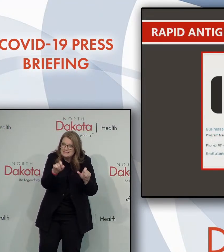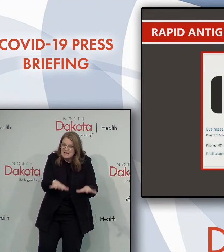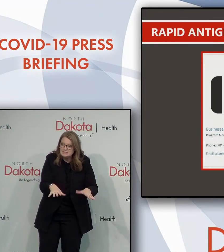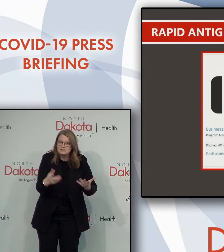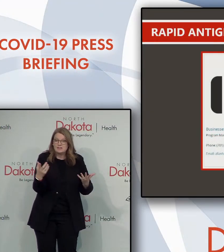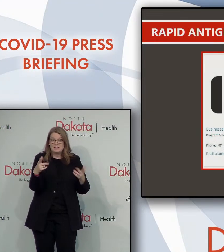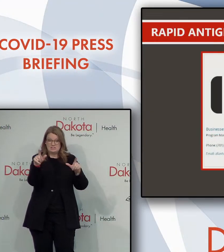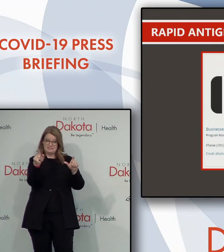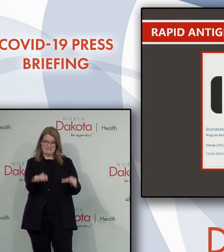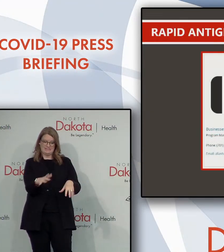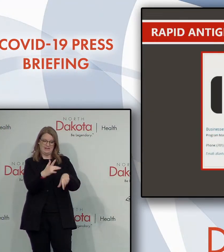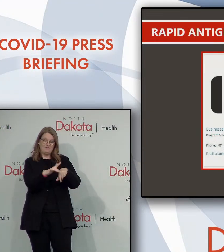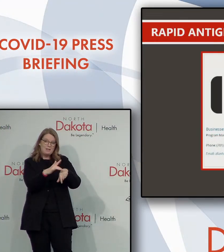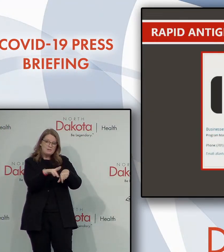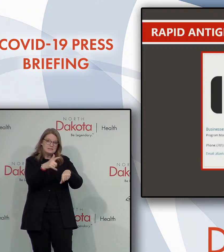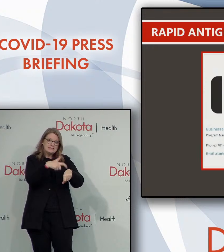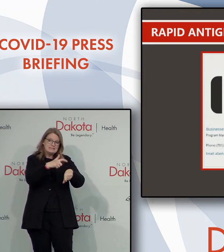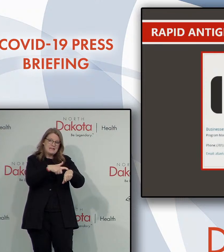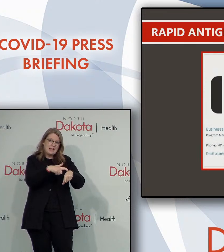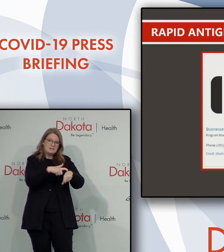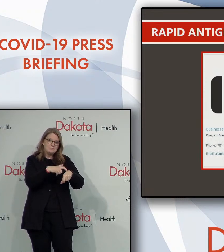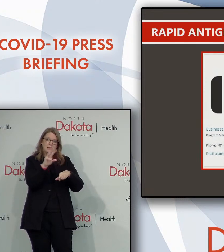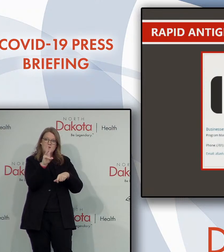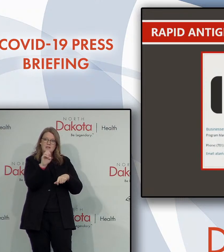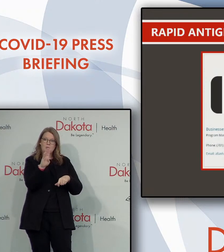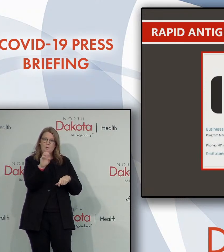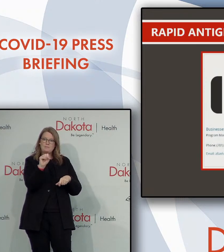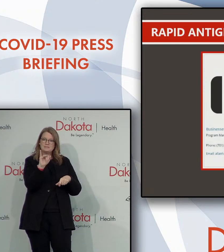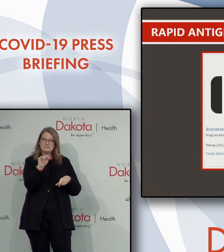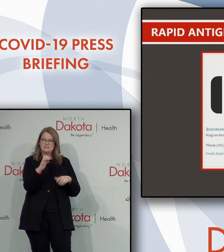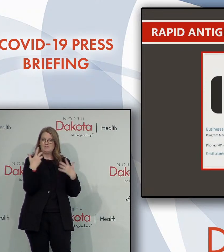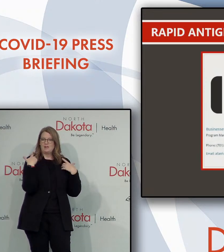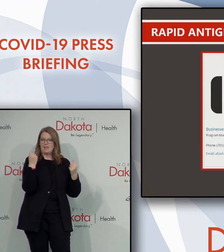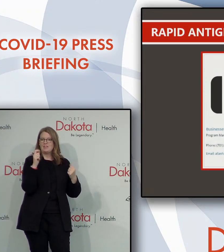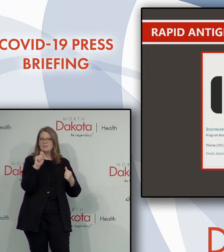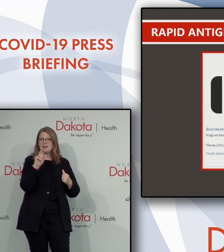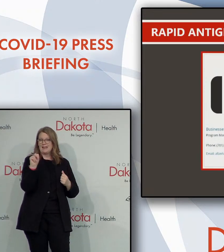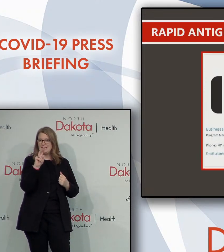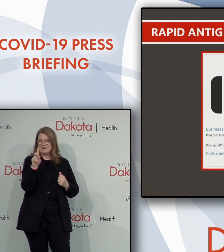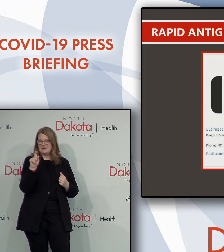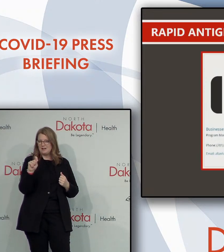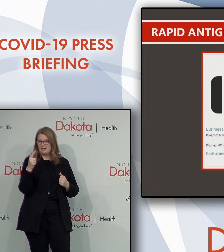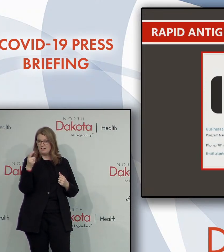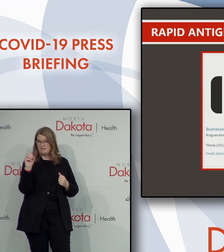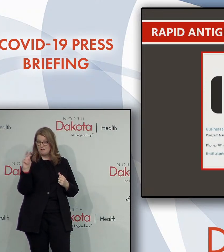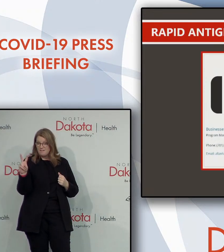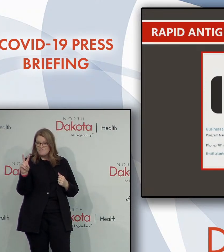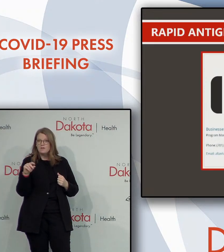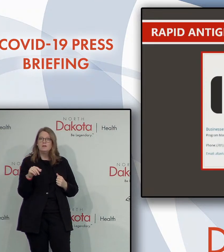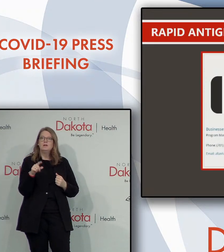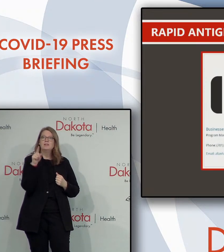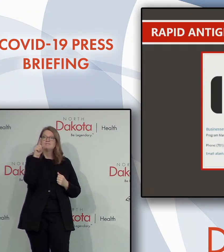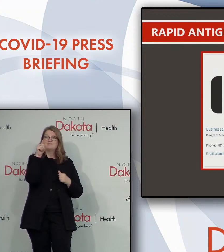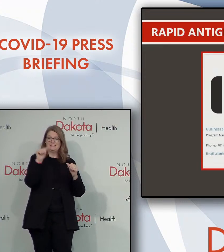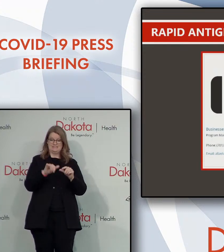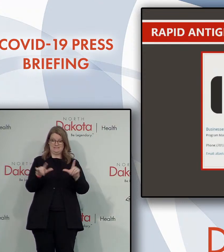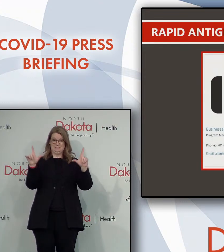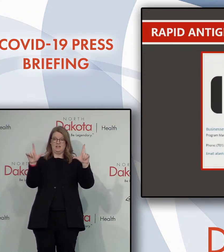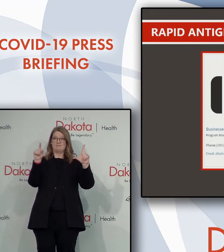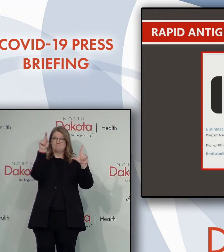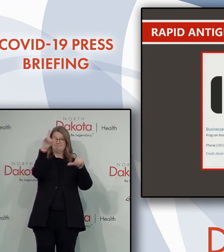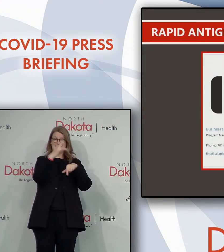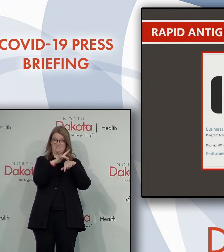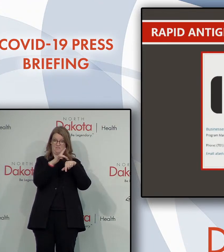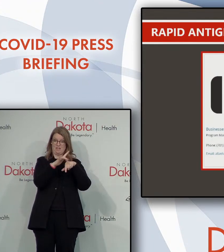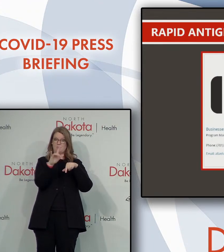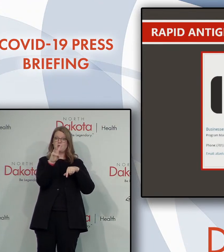testing locations and times at the website for health.nd.gov. This slide will also be up on the website,